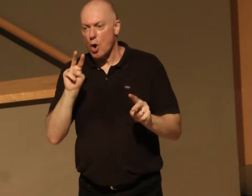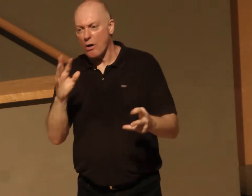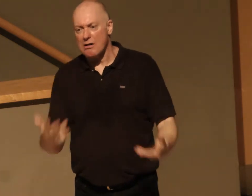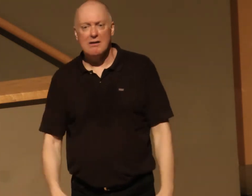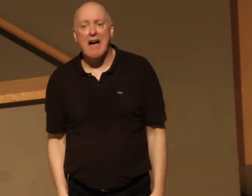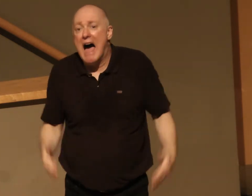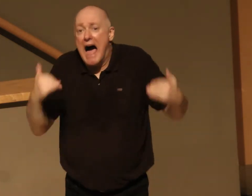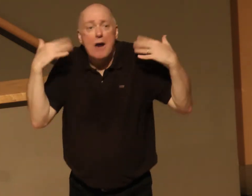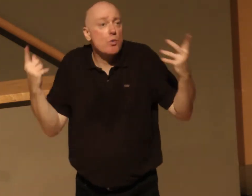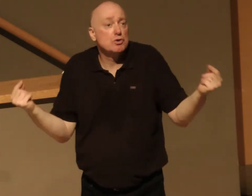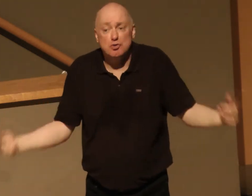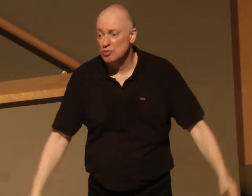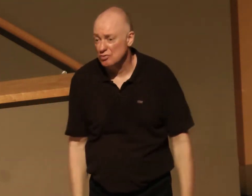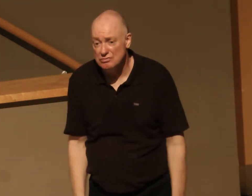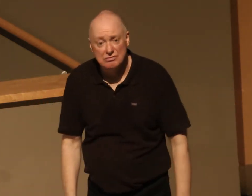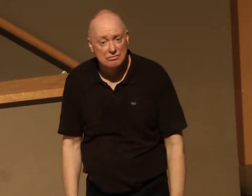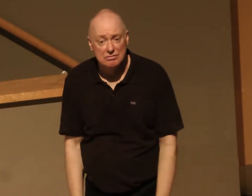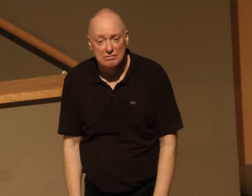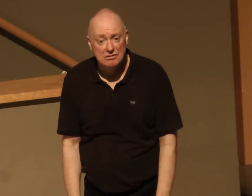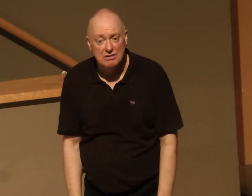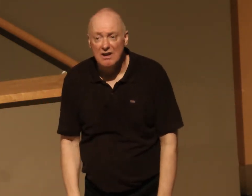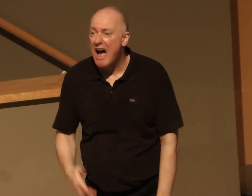know what to do. I feel hopeless.